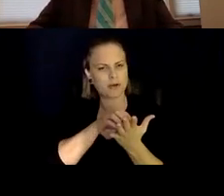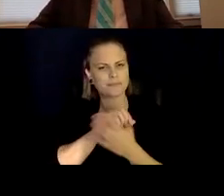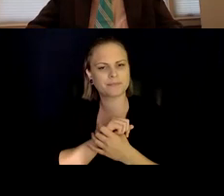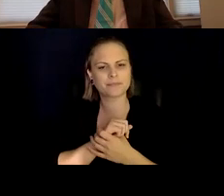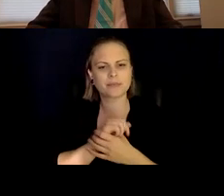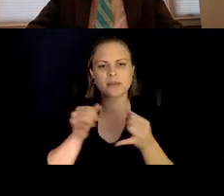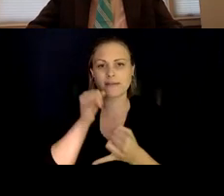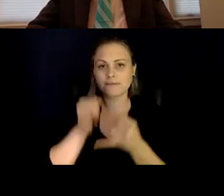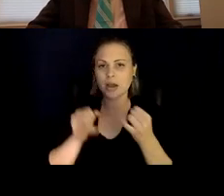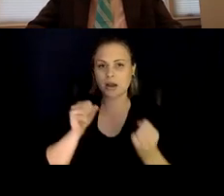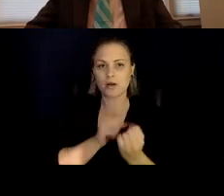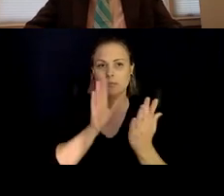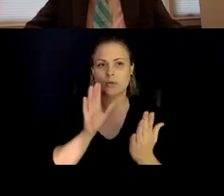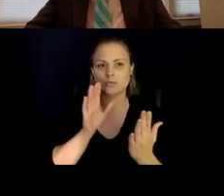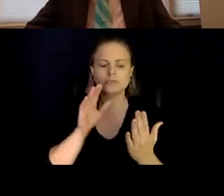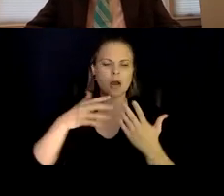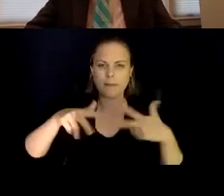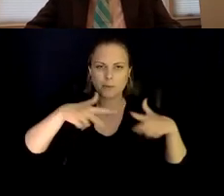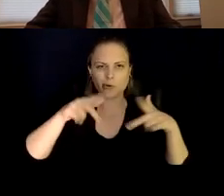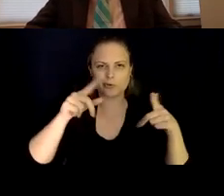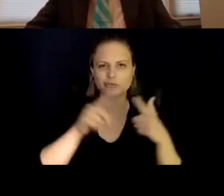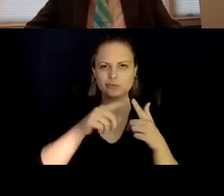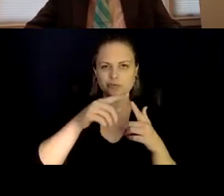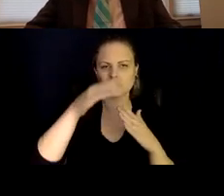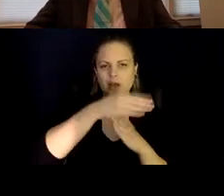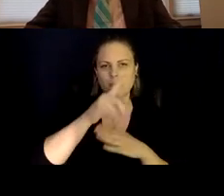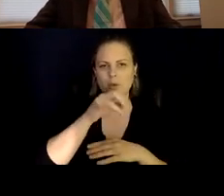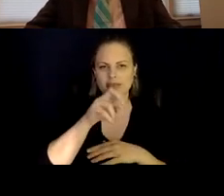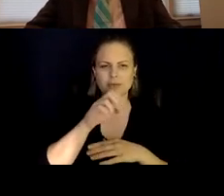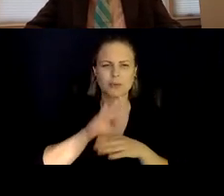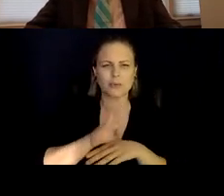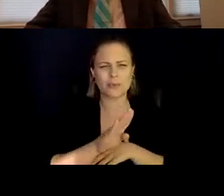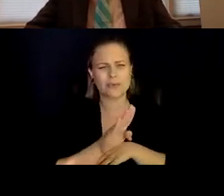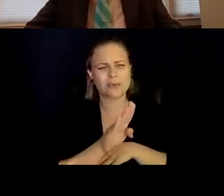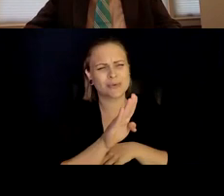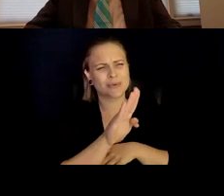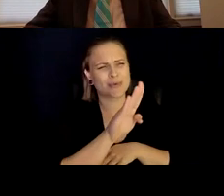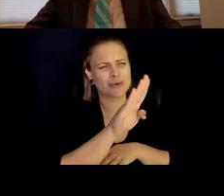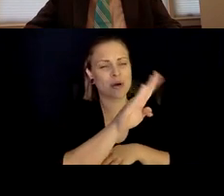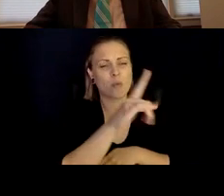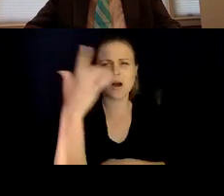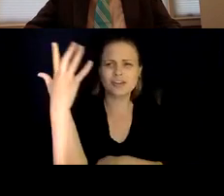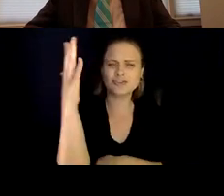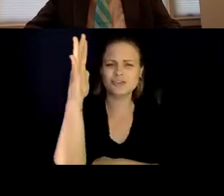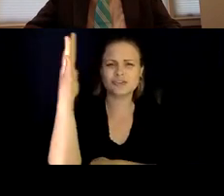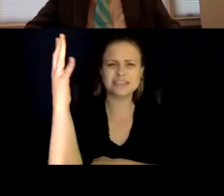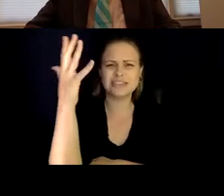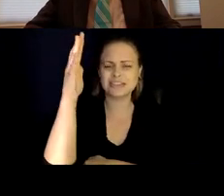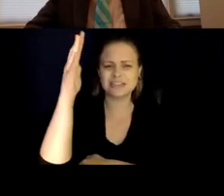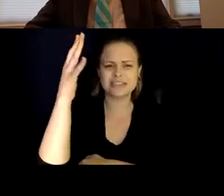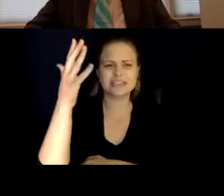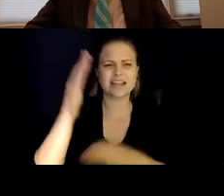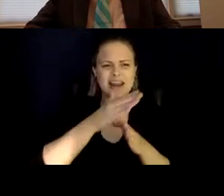final approach to Top Withens is very steep, and with only one tree blowing in the wind beside the room, the barren extent of the